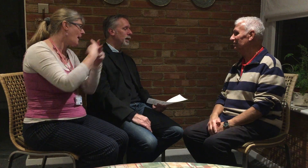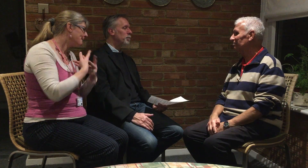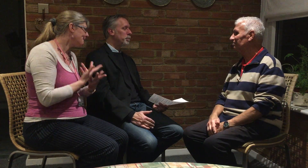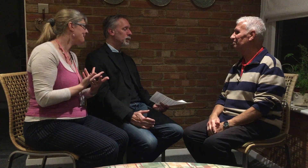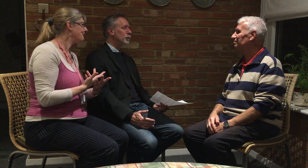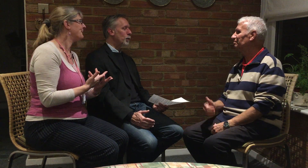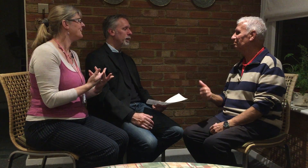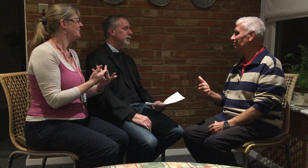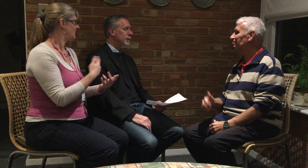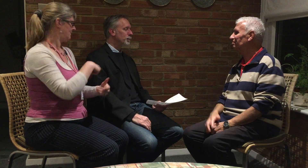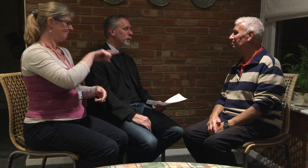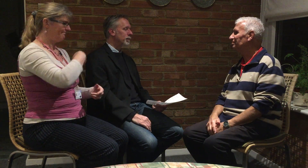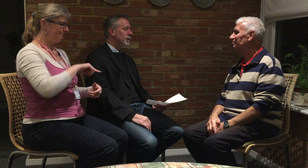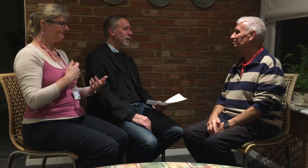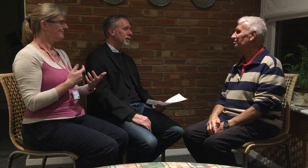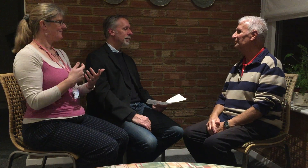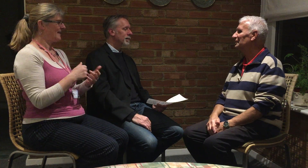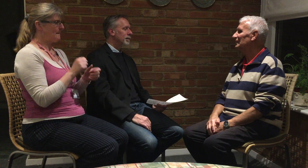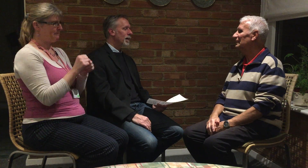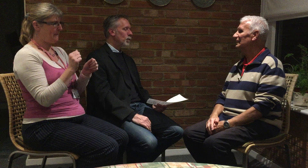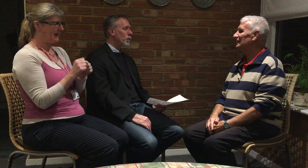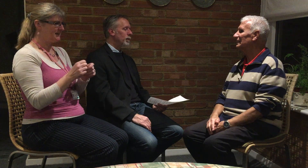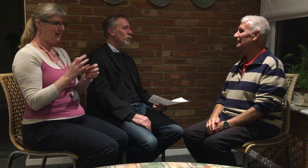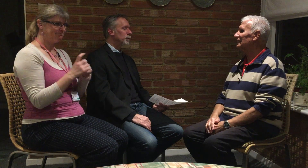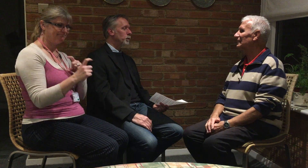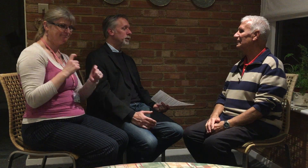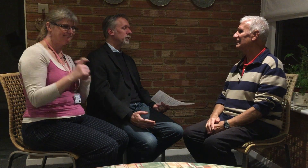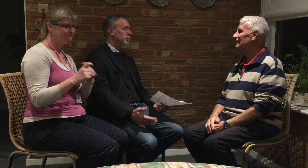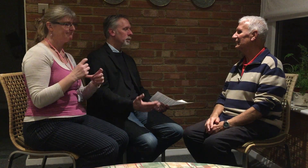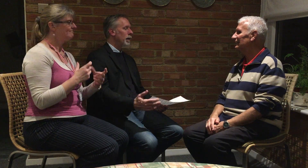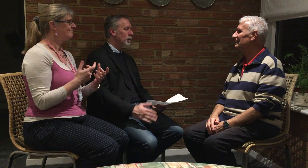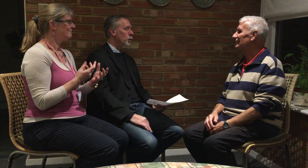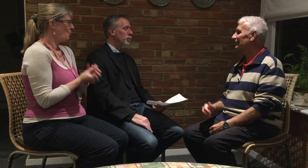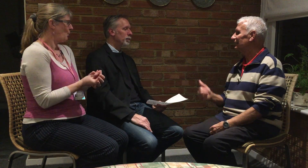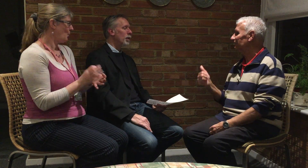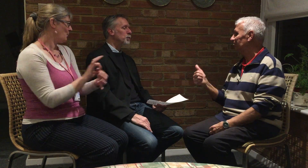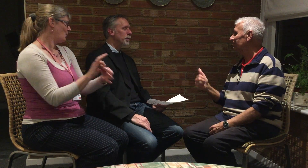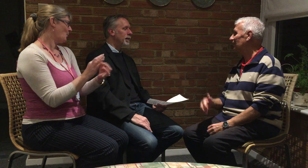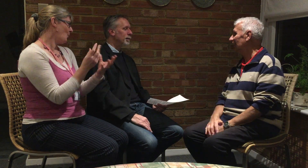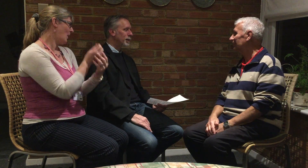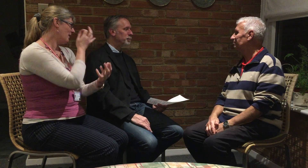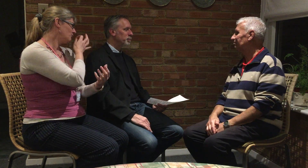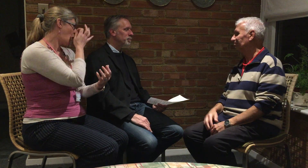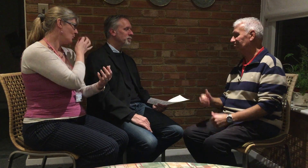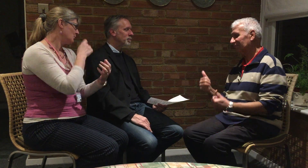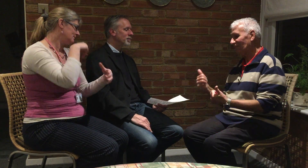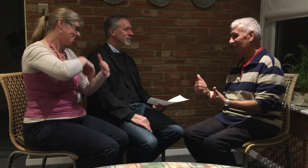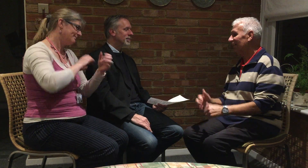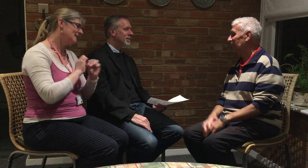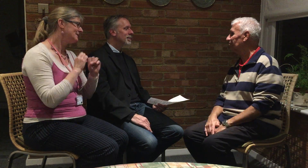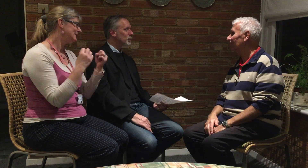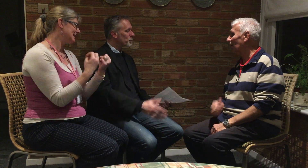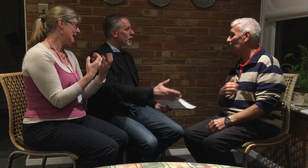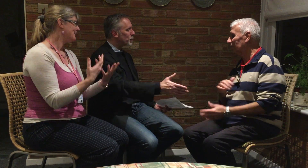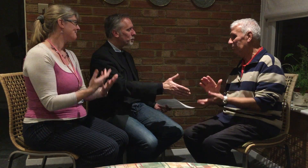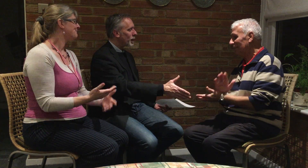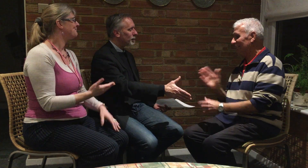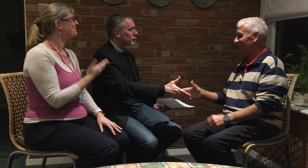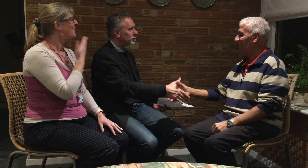become better acquainted with the way in which we should incorporate Rose within our team. So thank you for that,